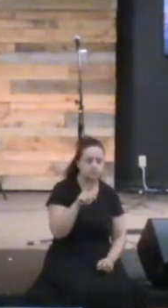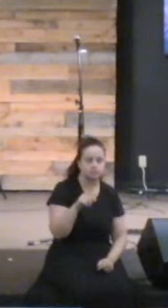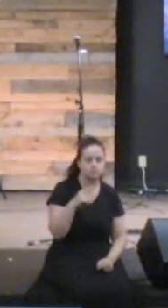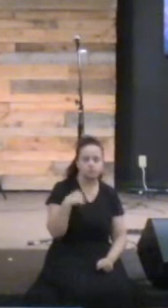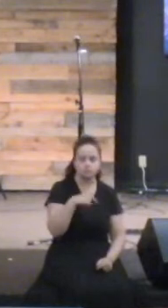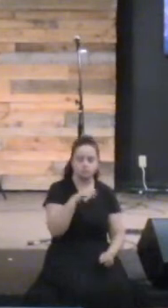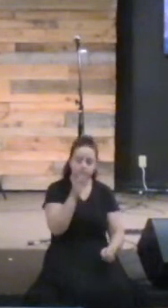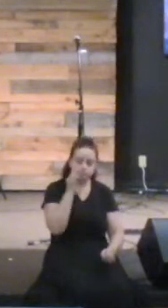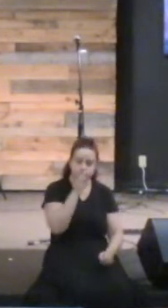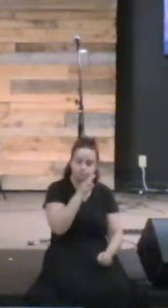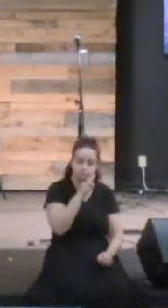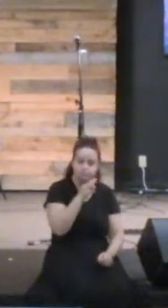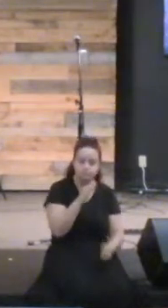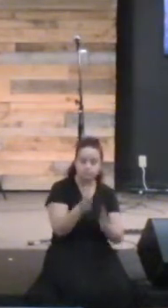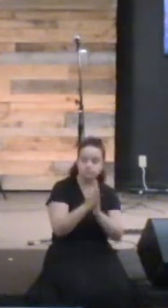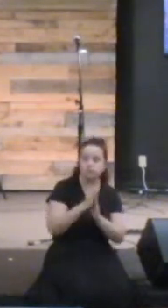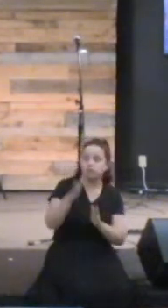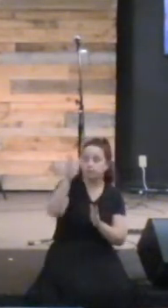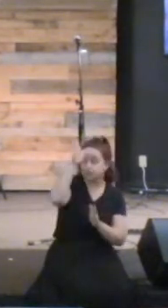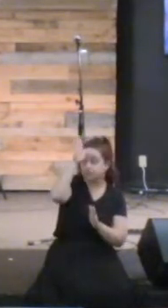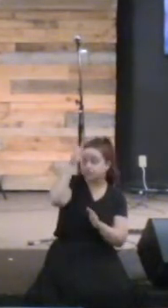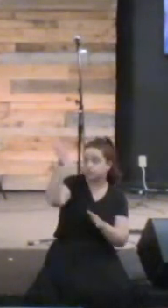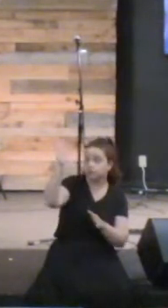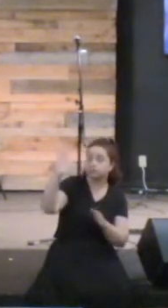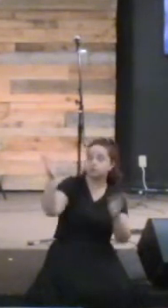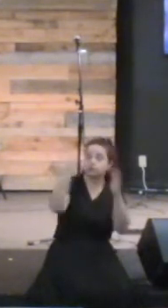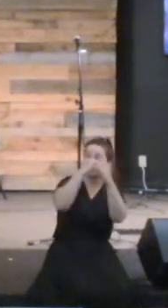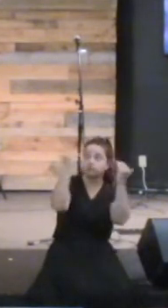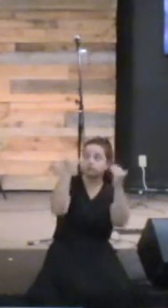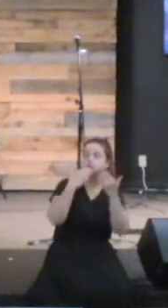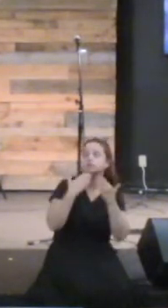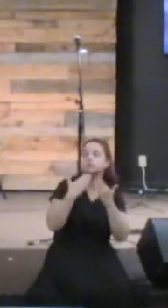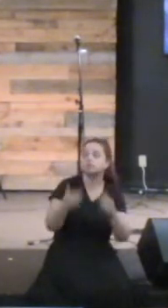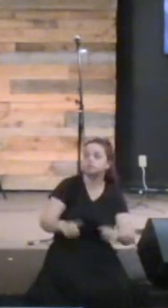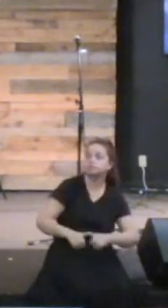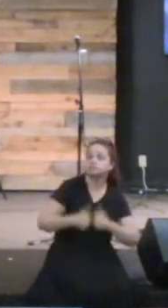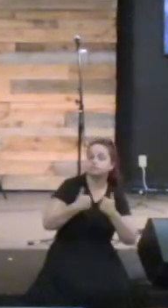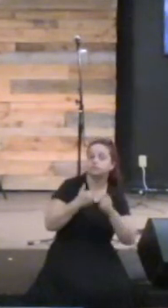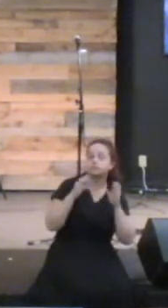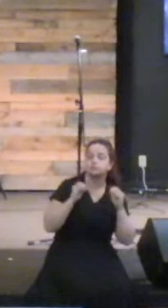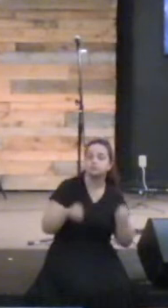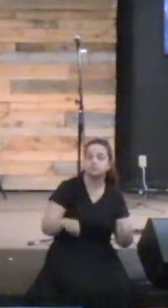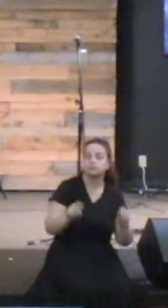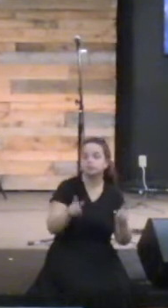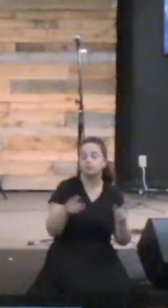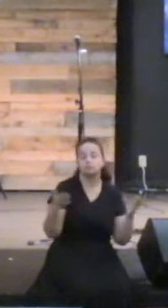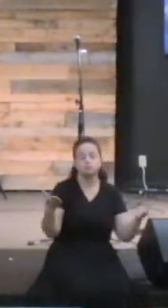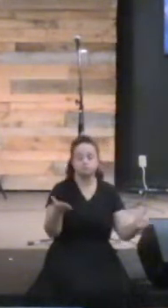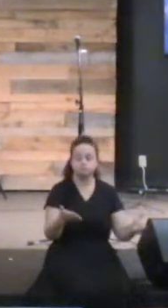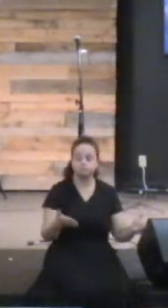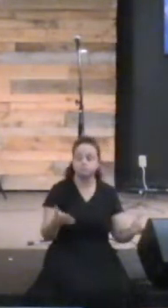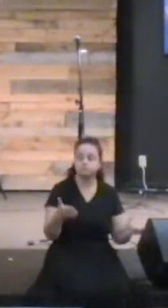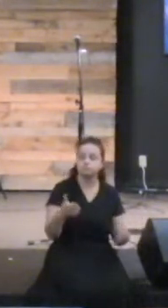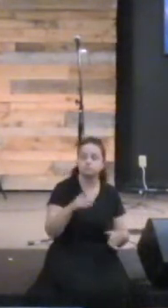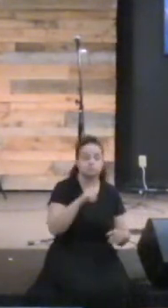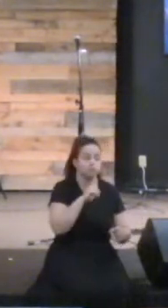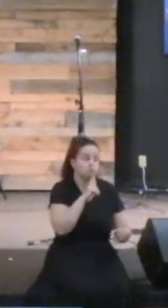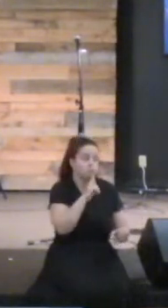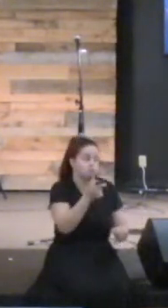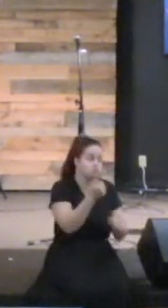pray father God in heaven thank you so much for life thank you for the opportunity to be here to be really